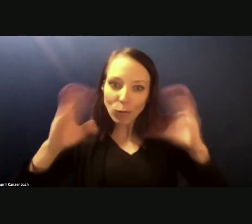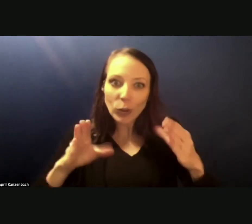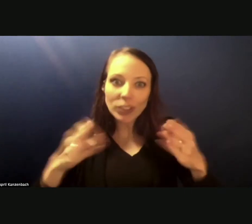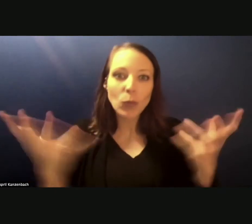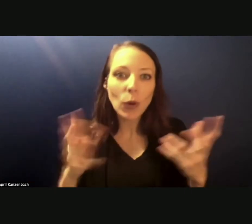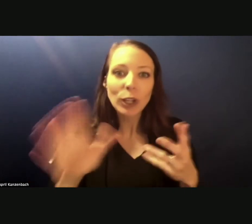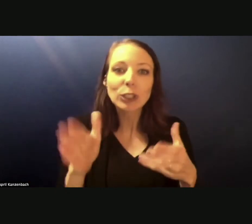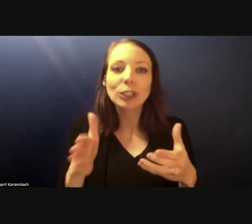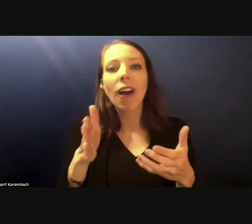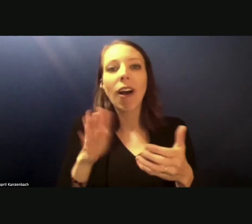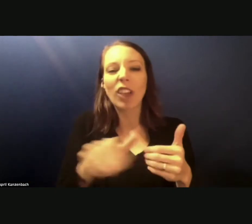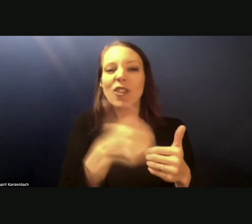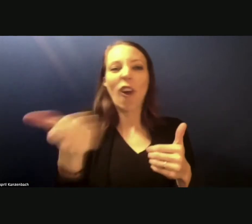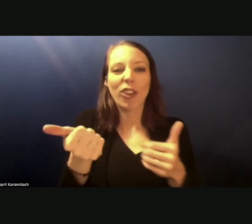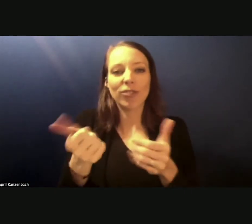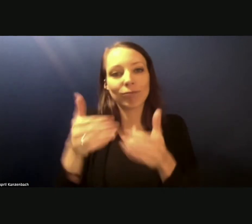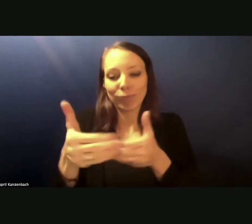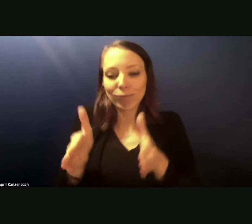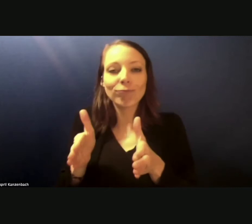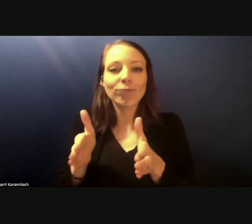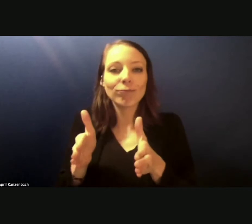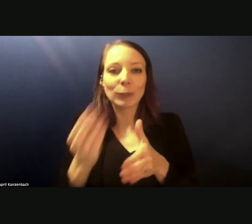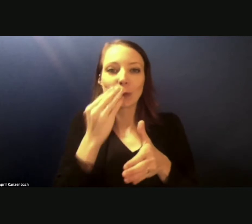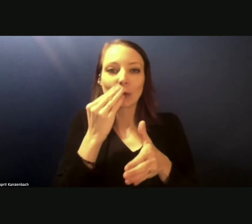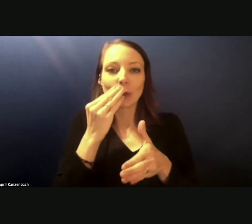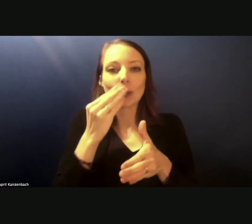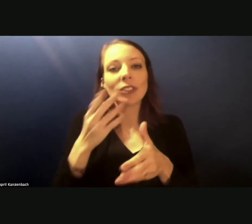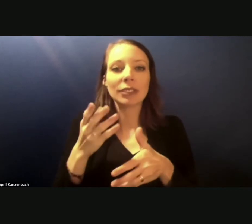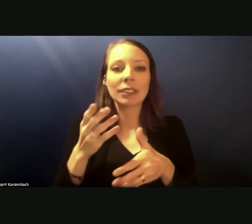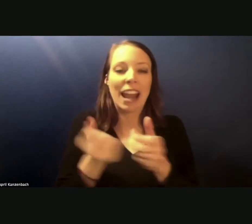your side dishes, and everything just fills out so nicely.